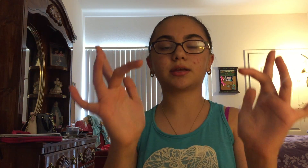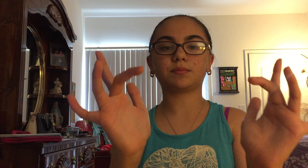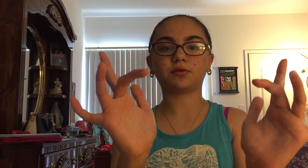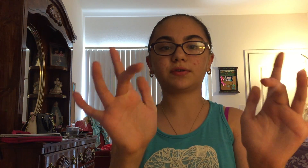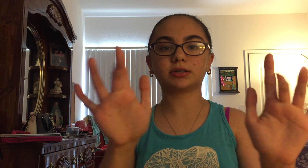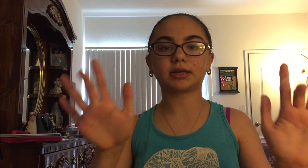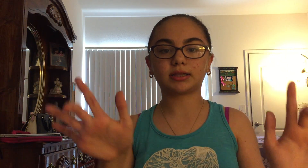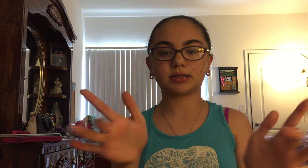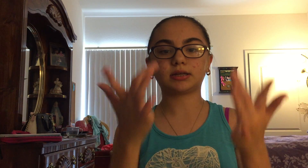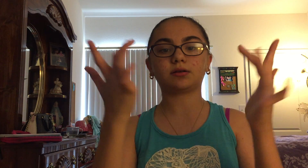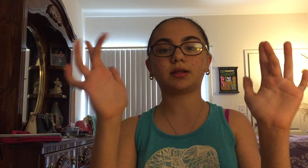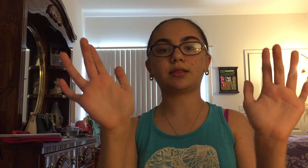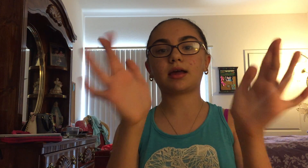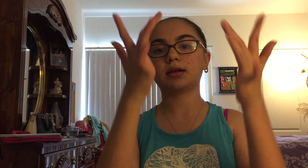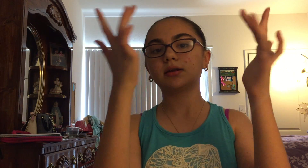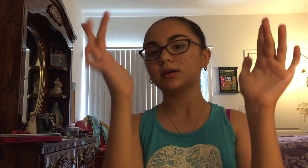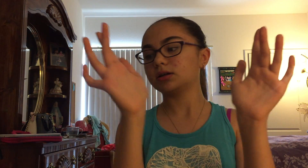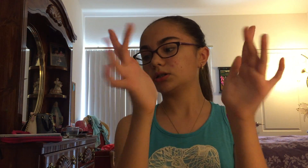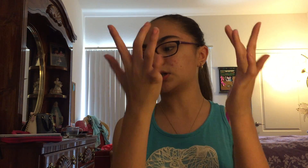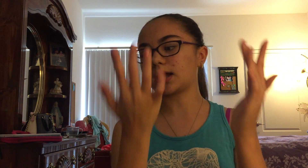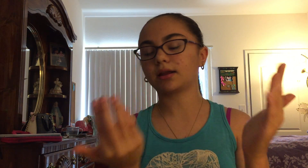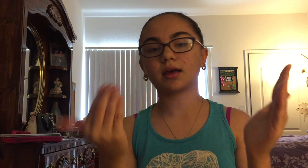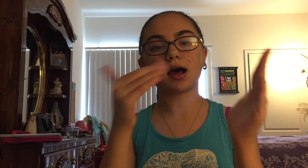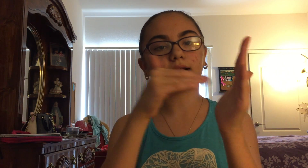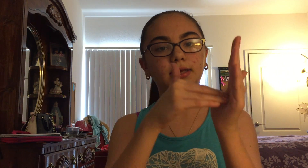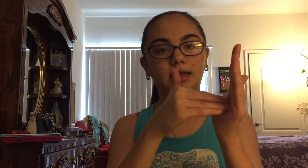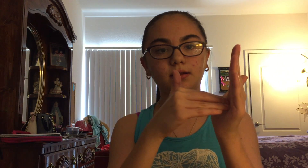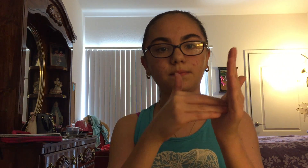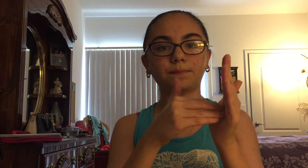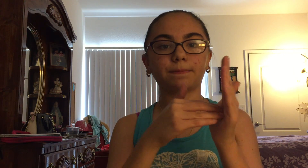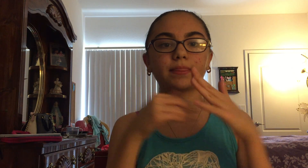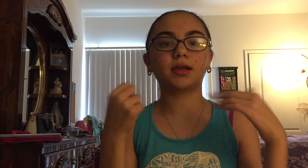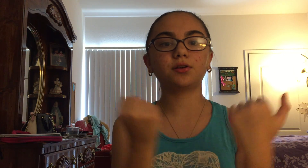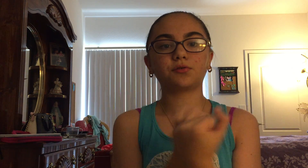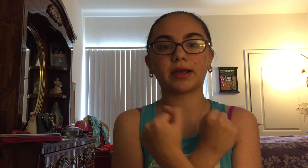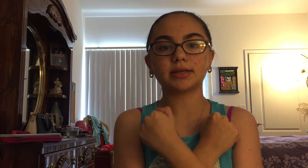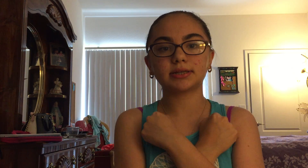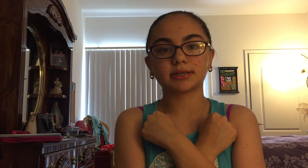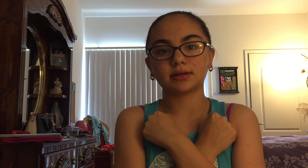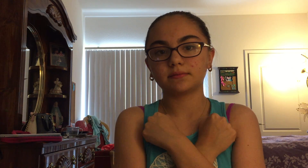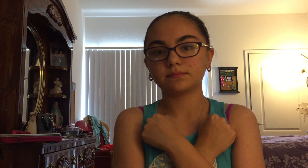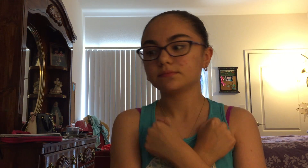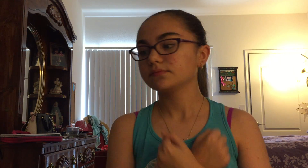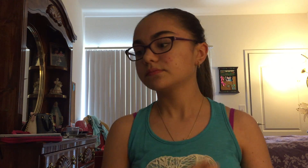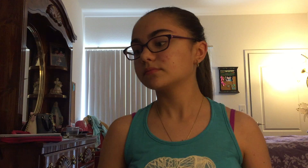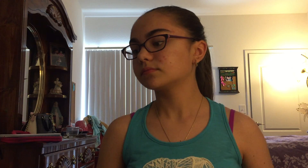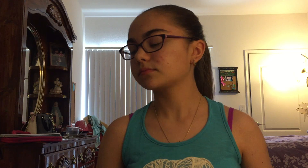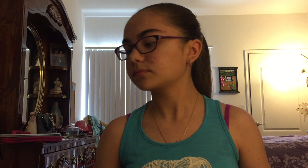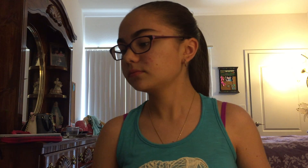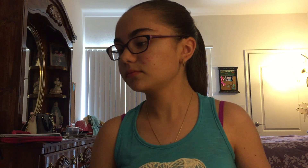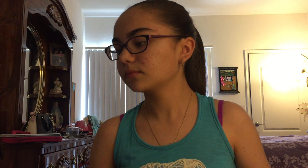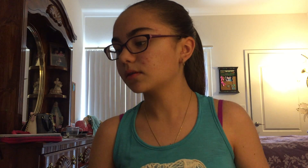take your middle fingers like this and go like shine again and grace um